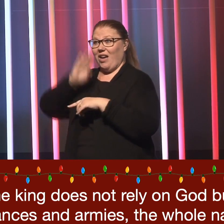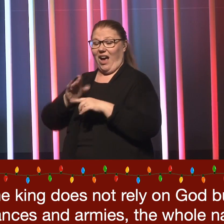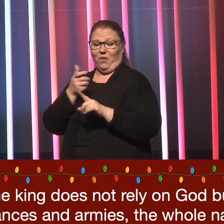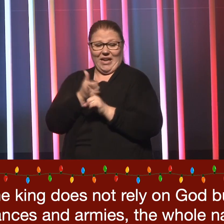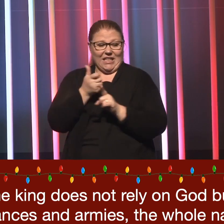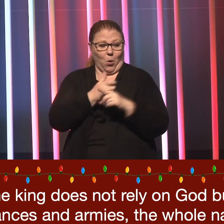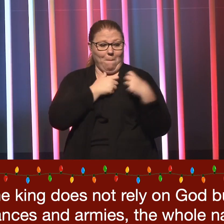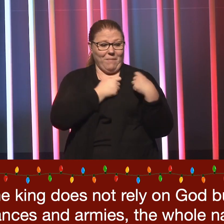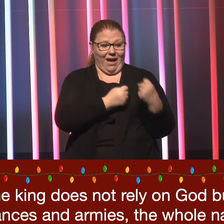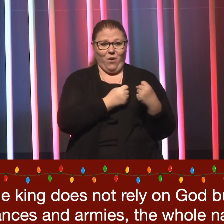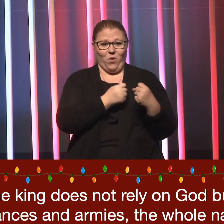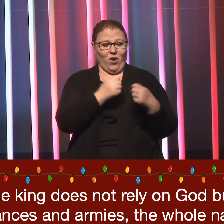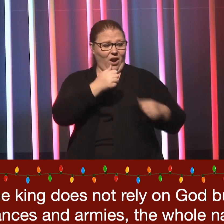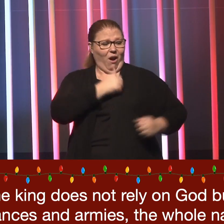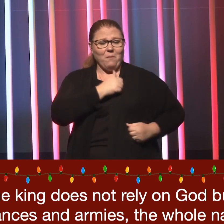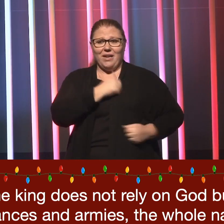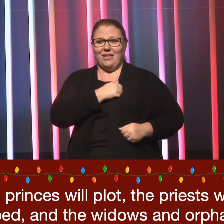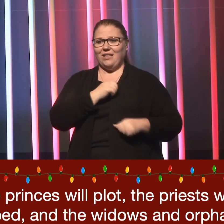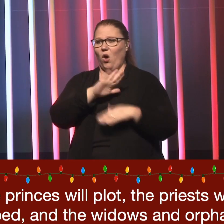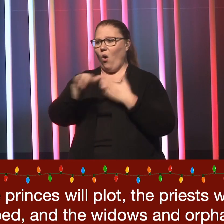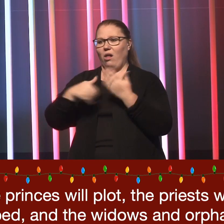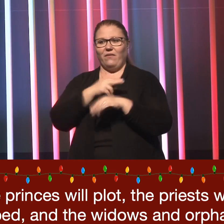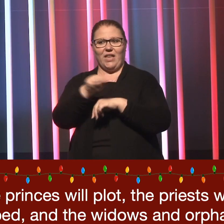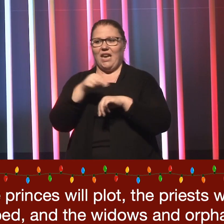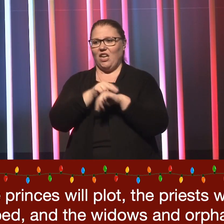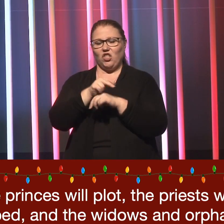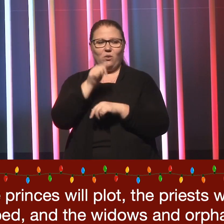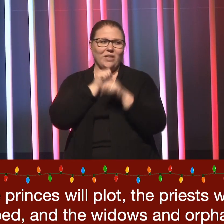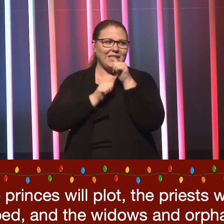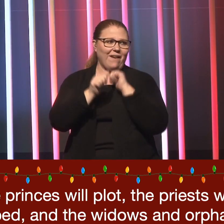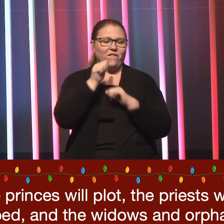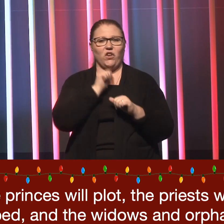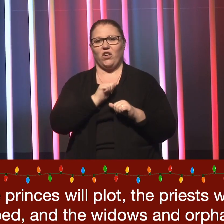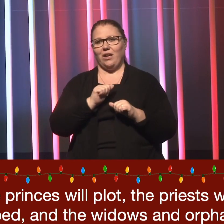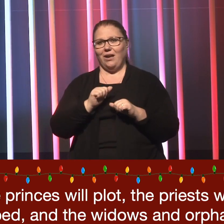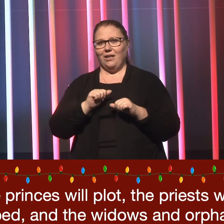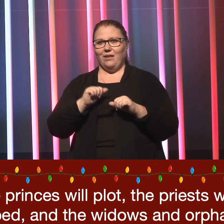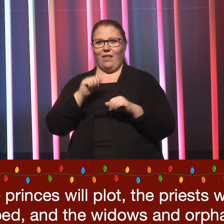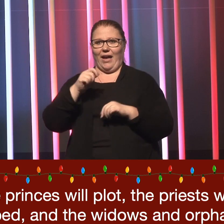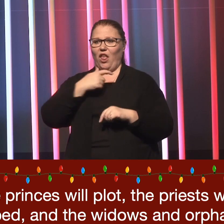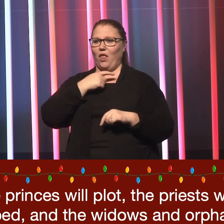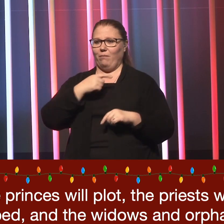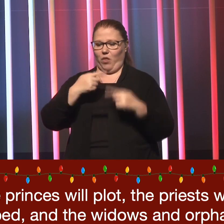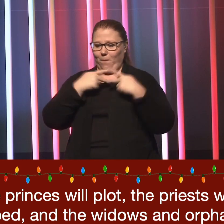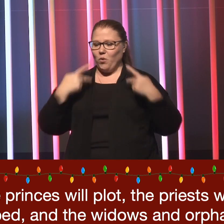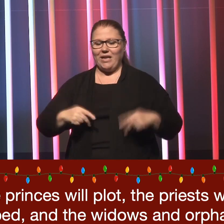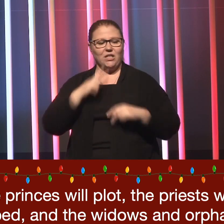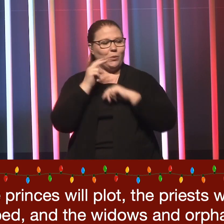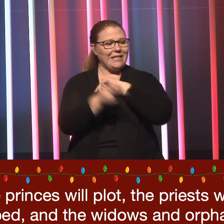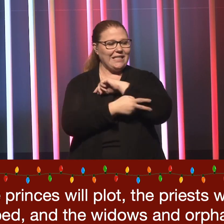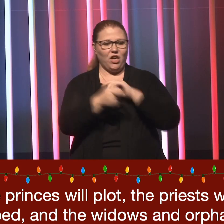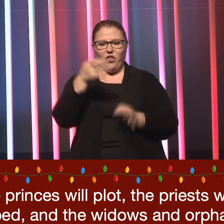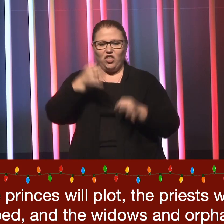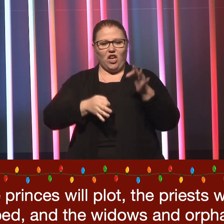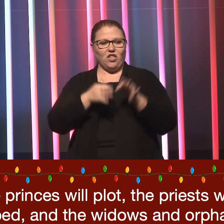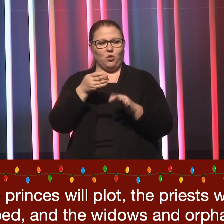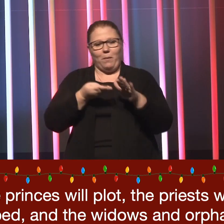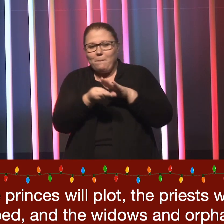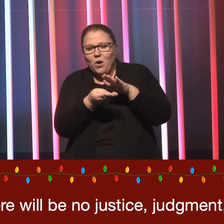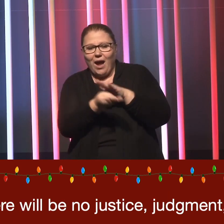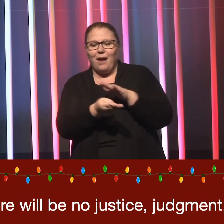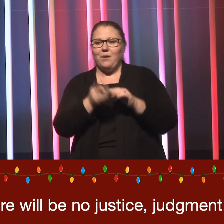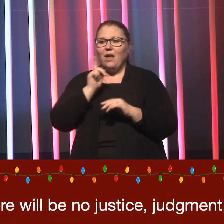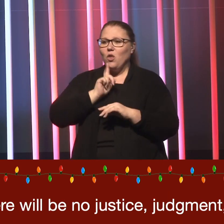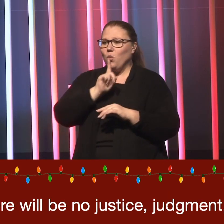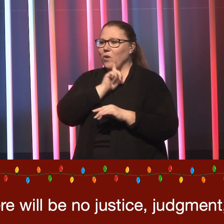and armies, the whole nation will suffer. The princes will plot, the priests will steal, the judges will be bribed, and the widows and orphans will be